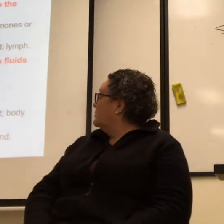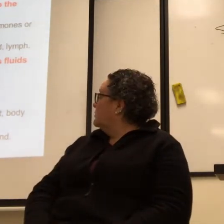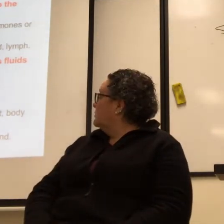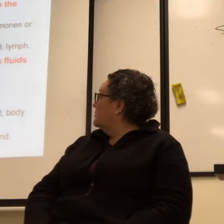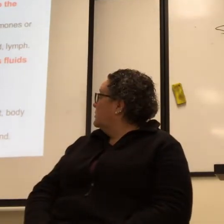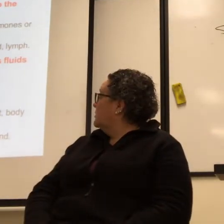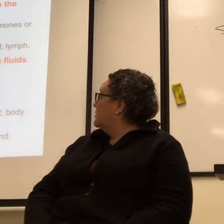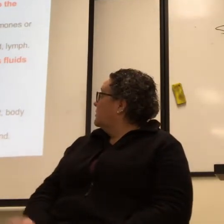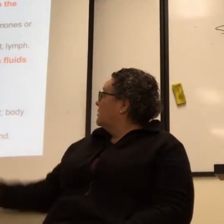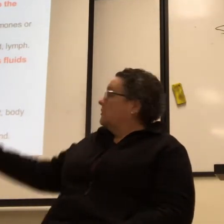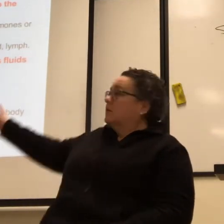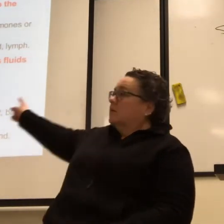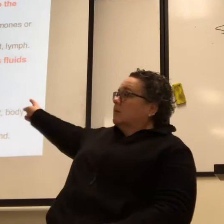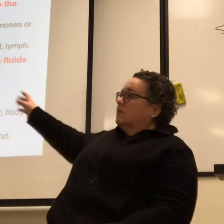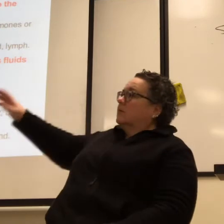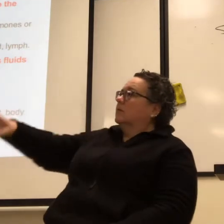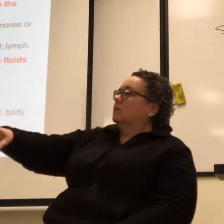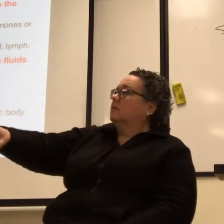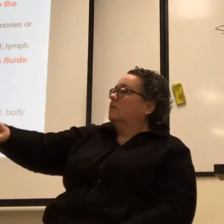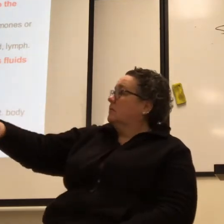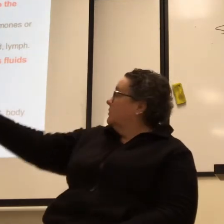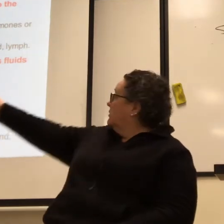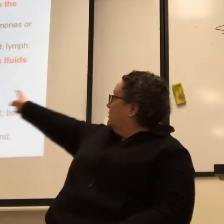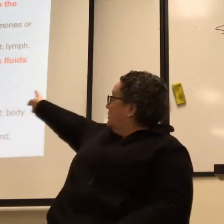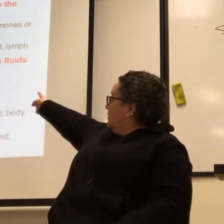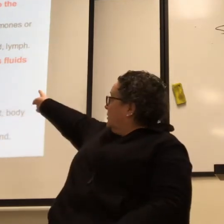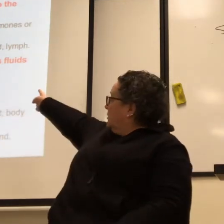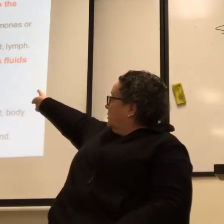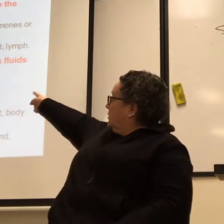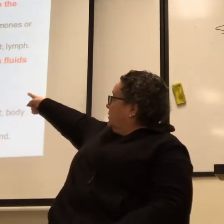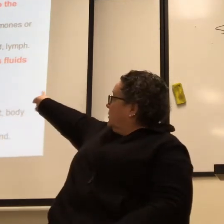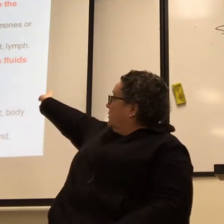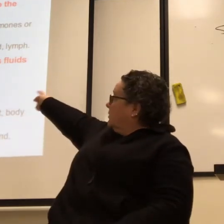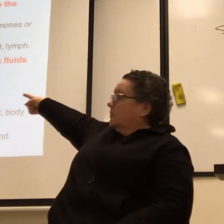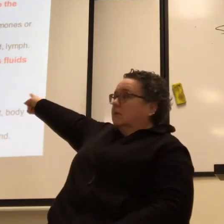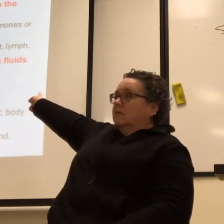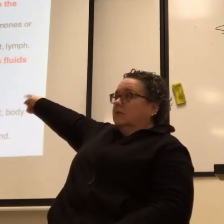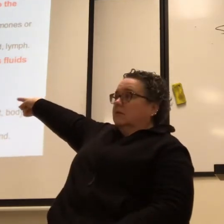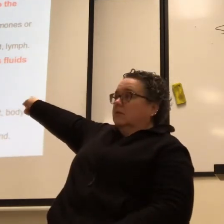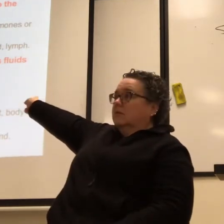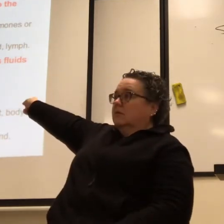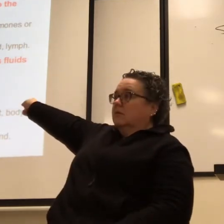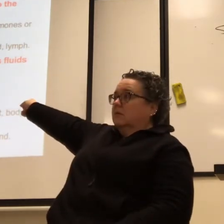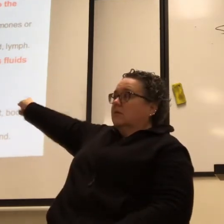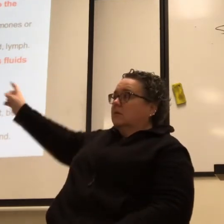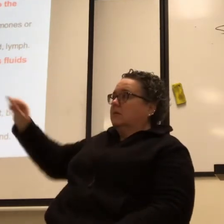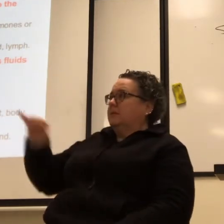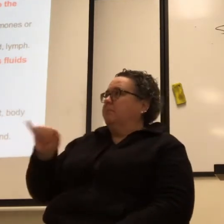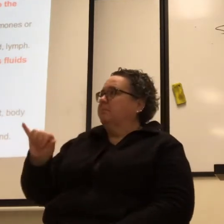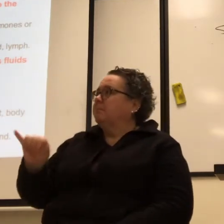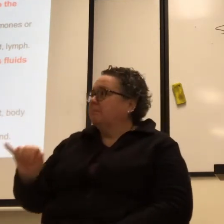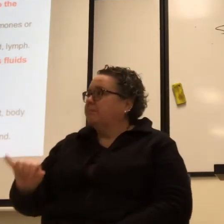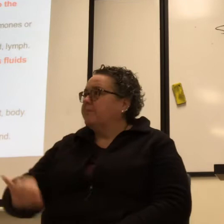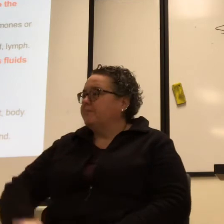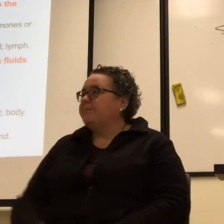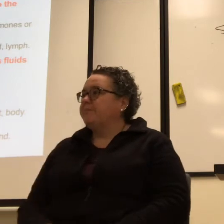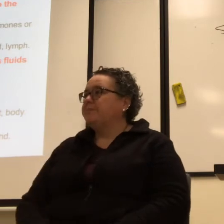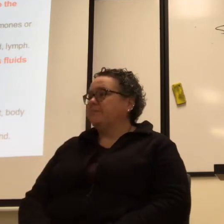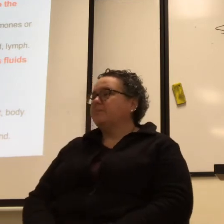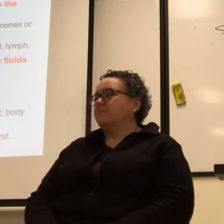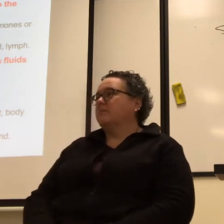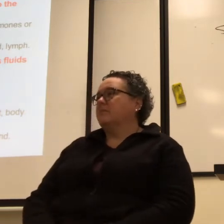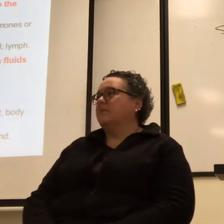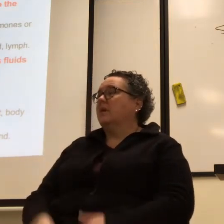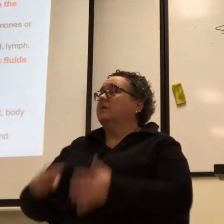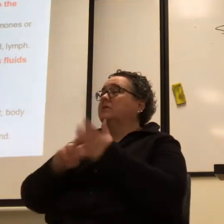You don't need a duct, you just need access to a capillary. But these, because you're secreting it externally, you need a duct that leads to